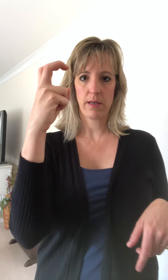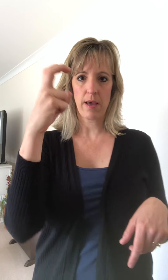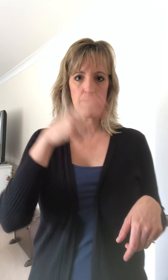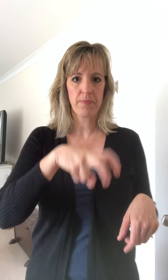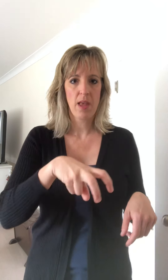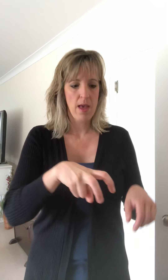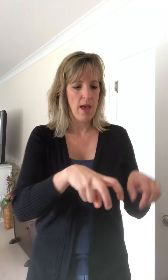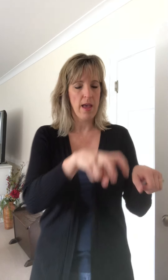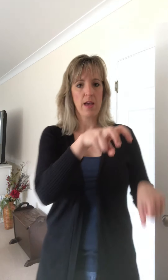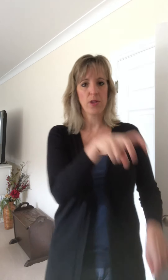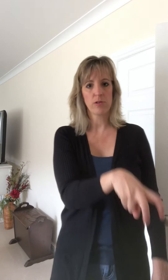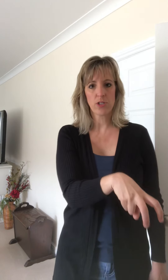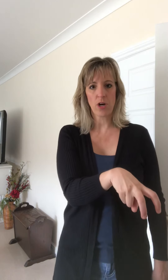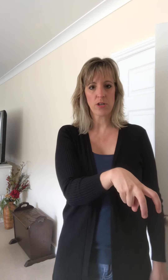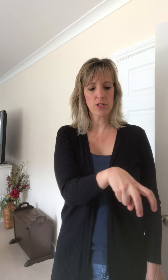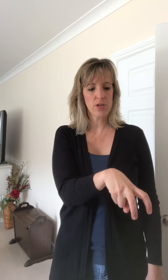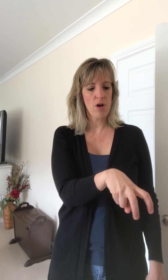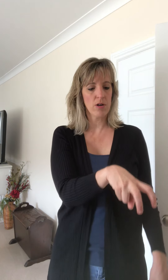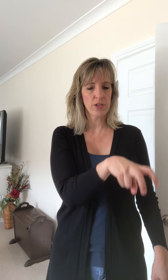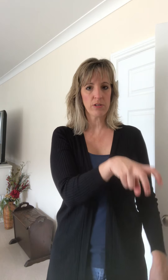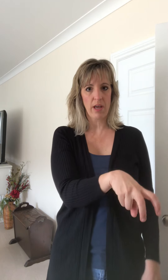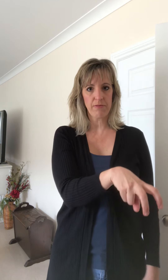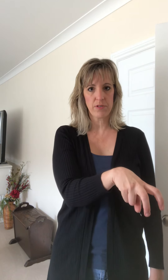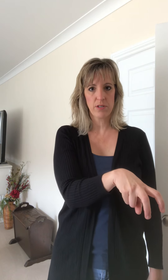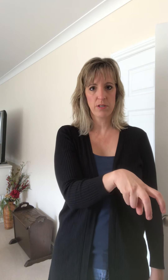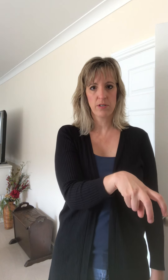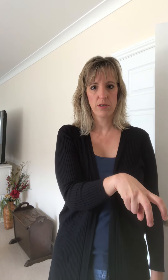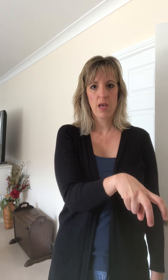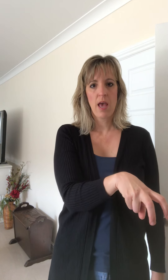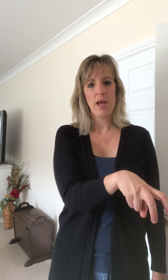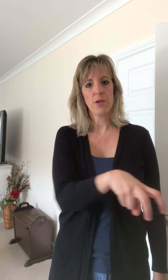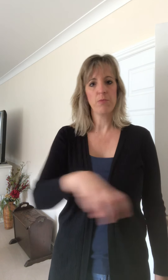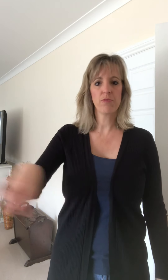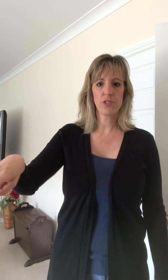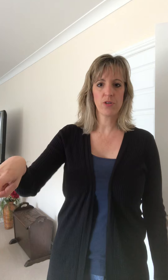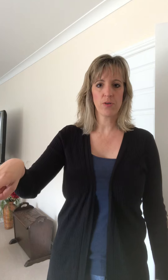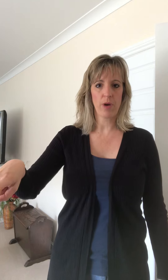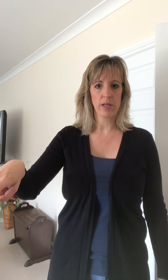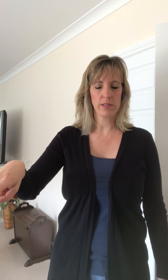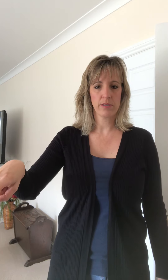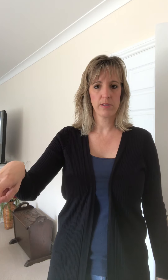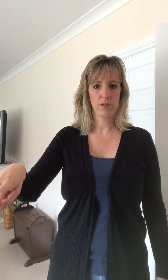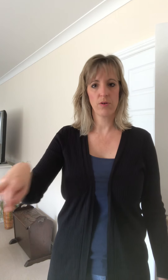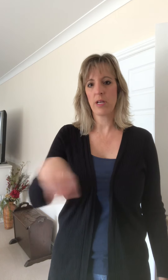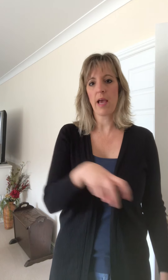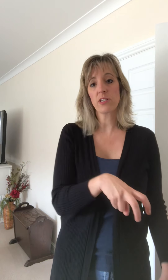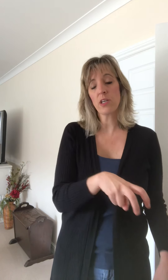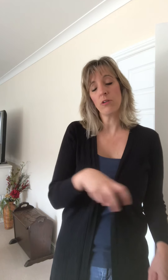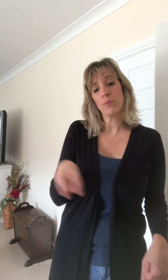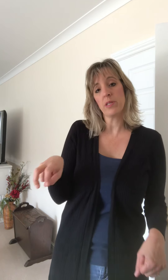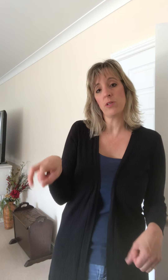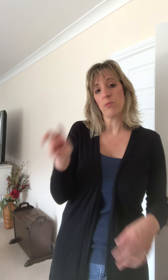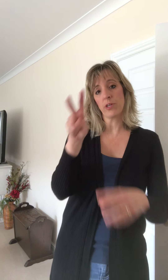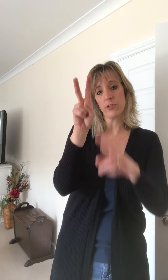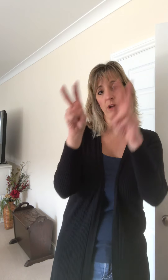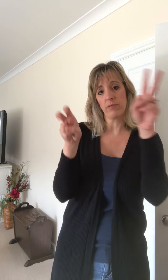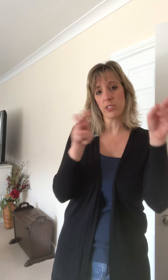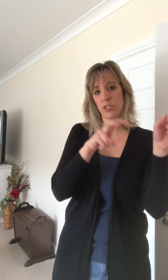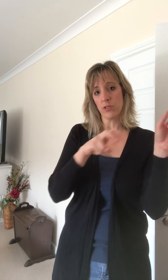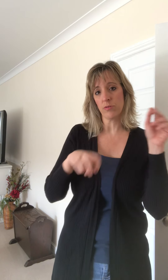okay? And you start on your left and you move it to your right. Or it actually all depends on where you're traveling to as